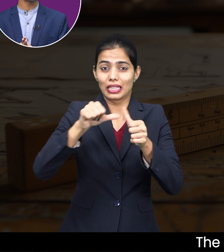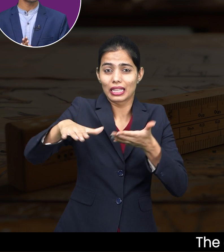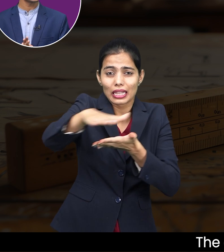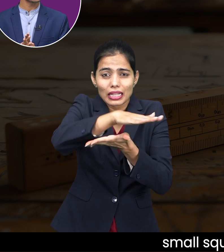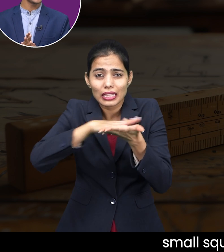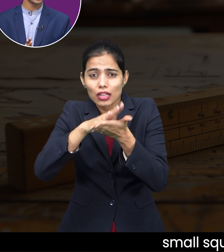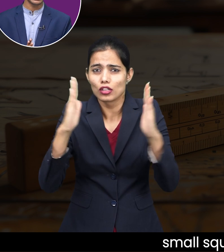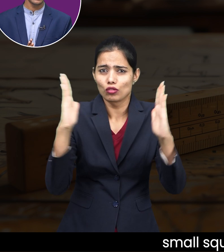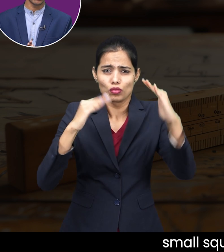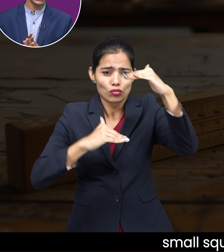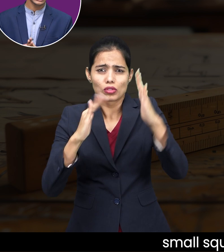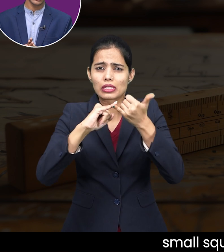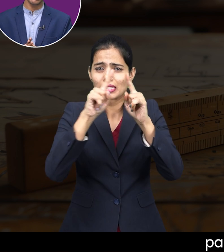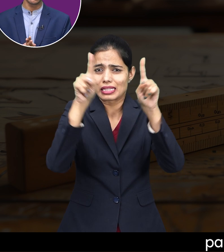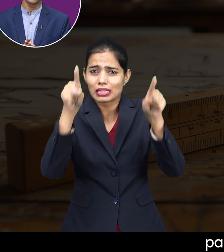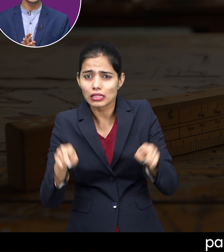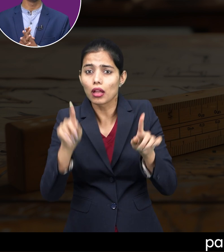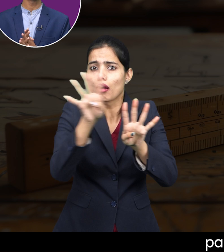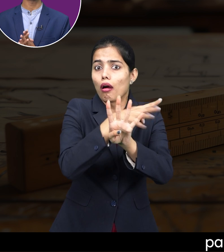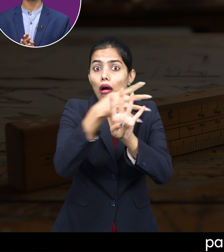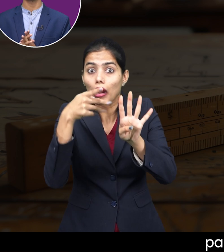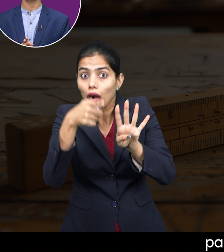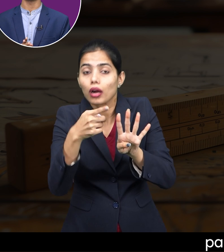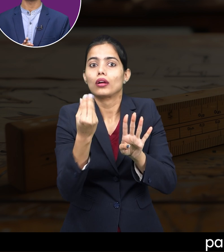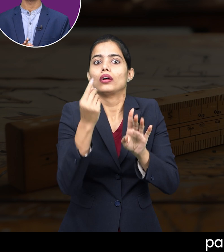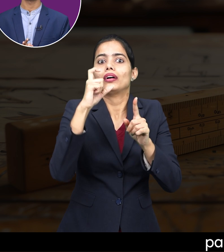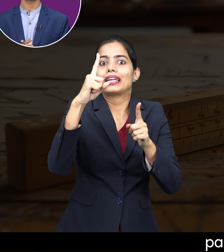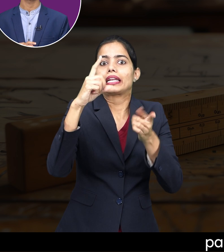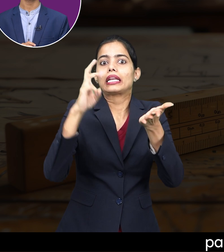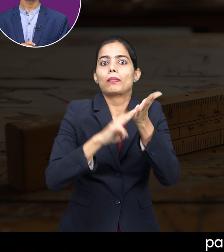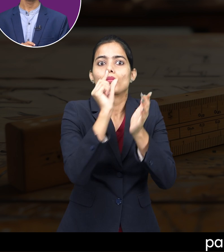The area of each small square on this graph paper is 1 centimeter square.